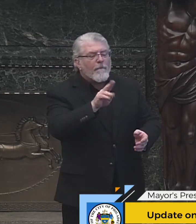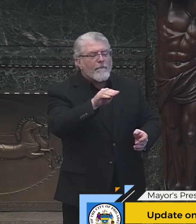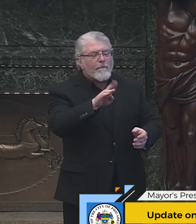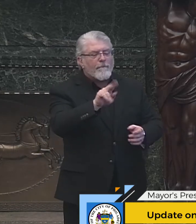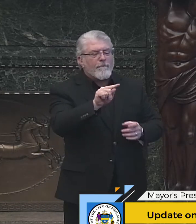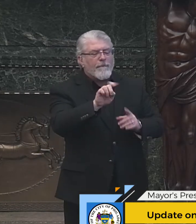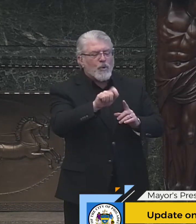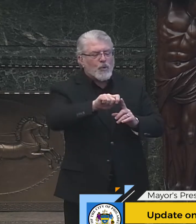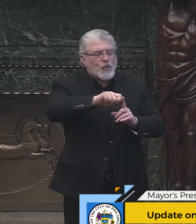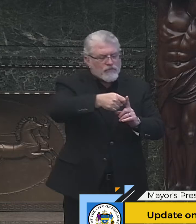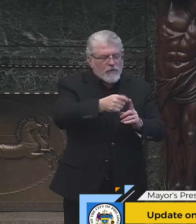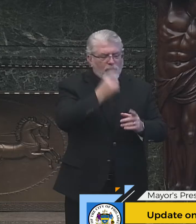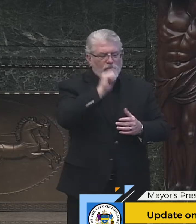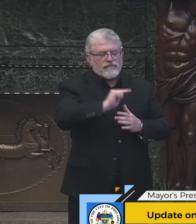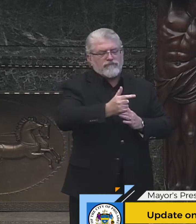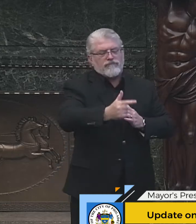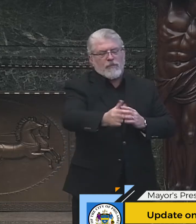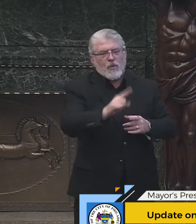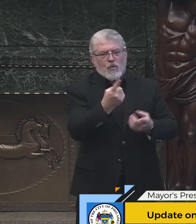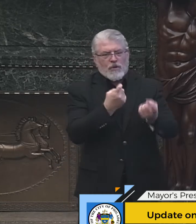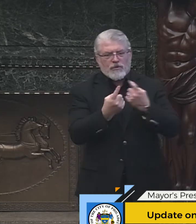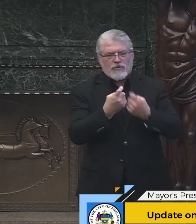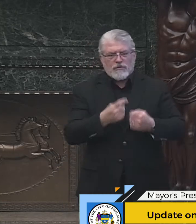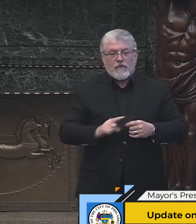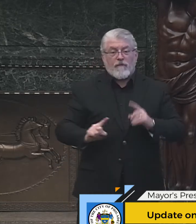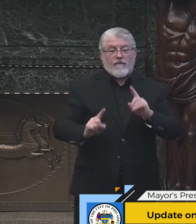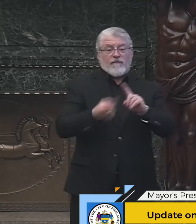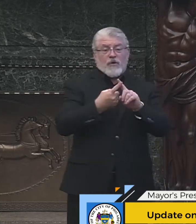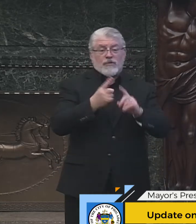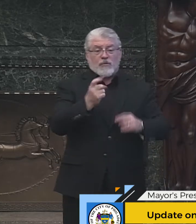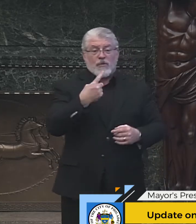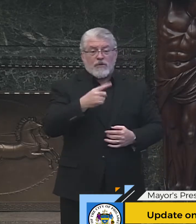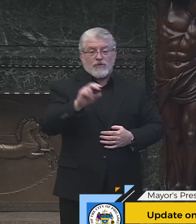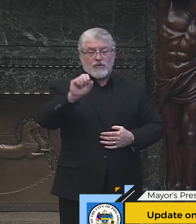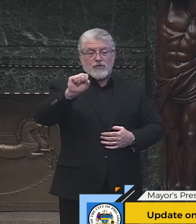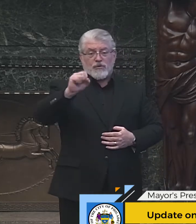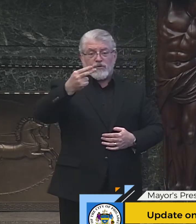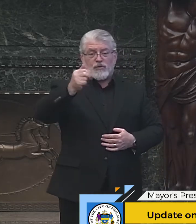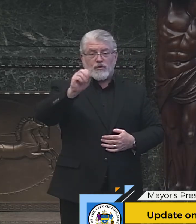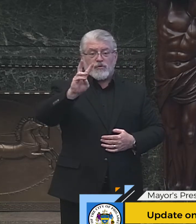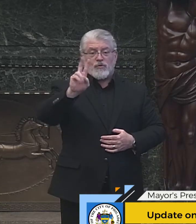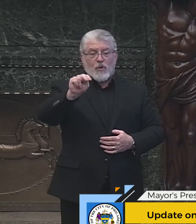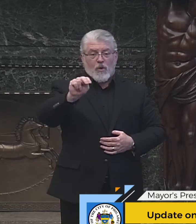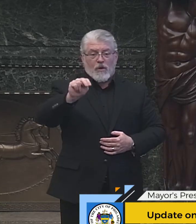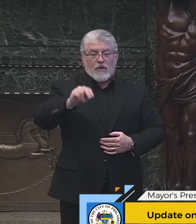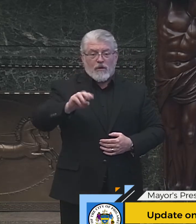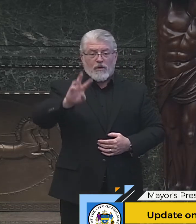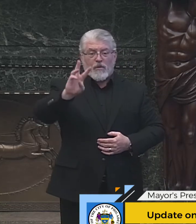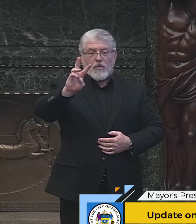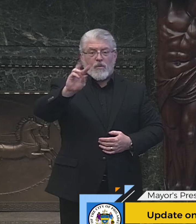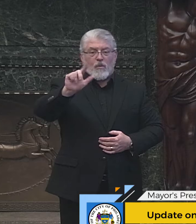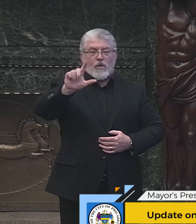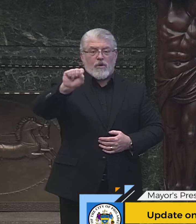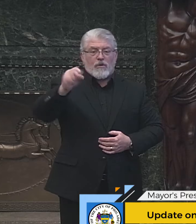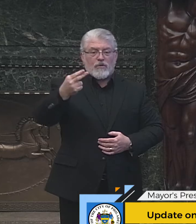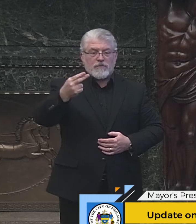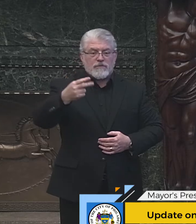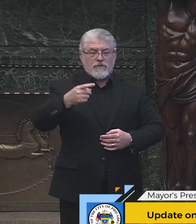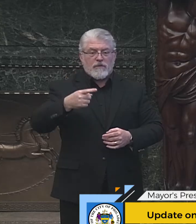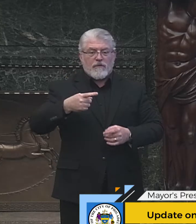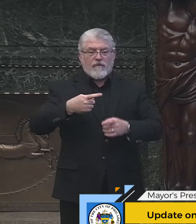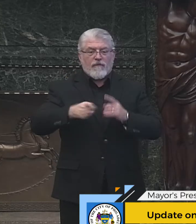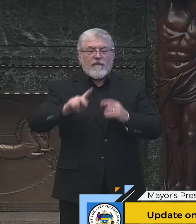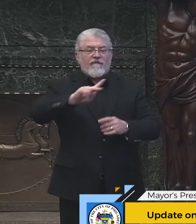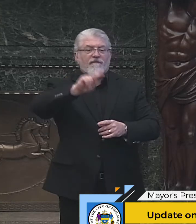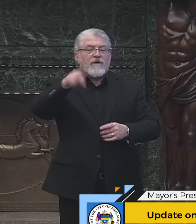Okay, first up is Sean Walsh with the Inquirer. Hi, can you hear me? Yes.